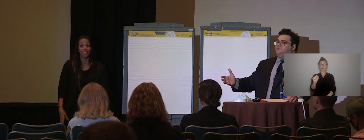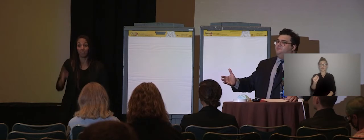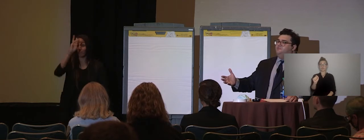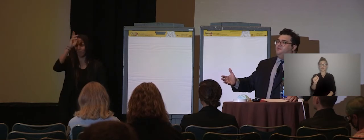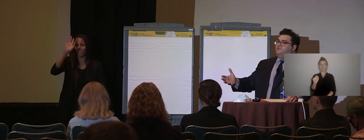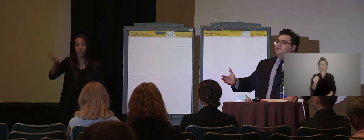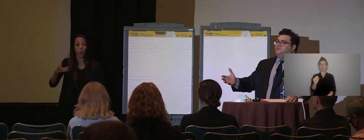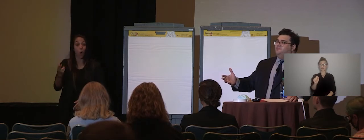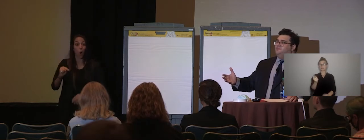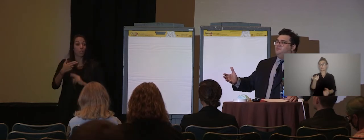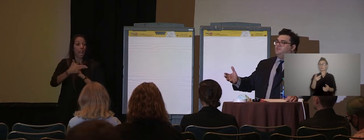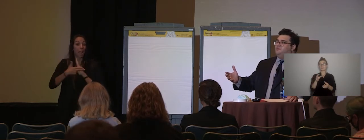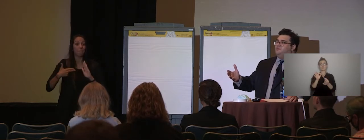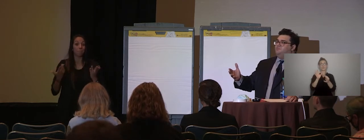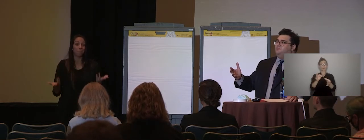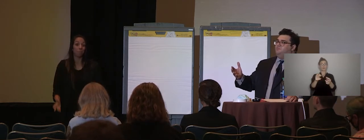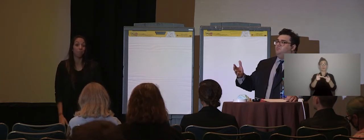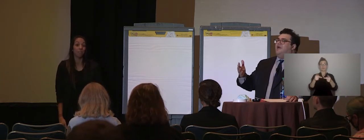to